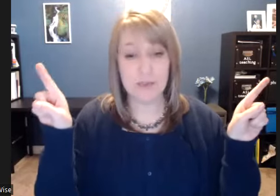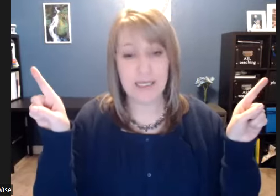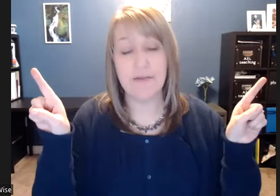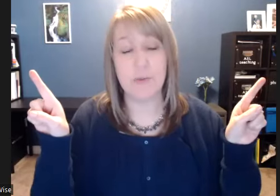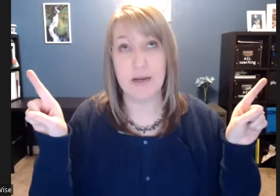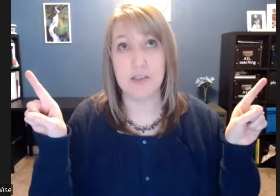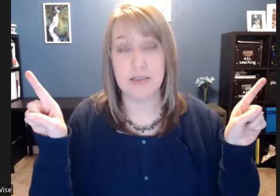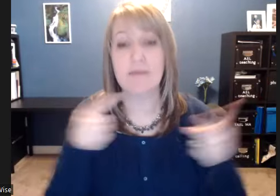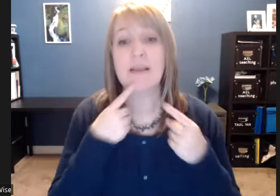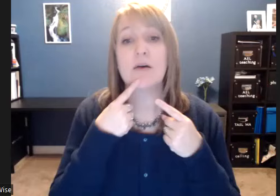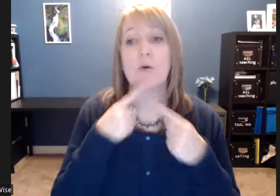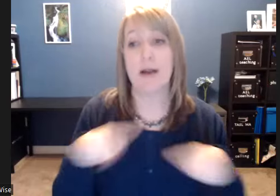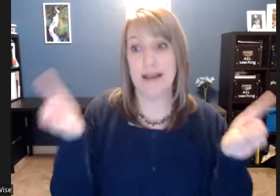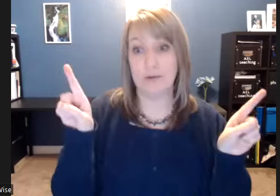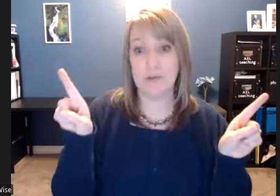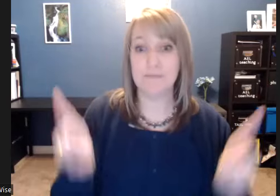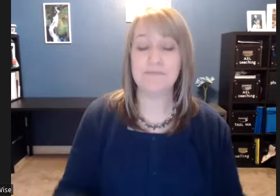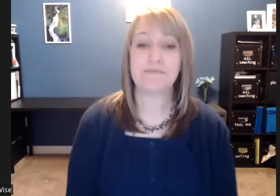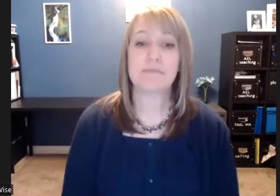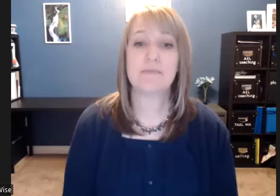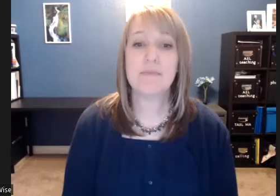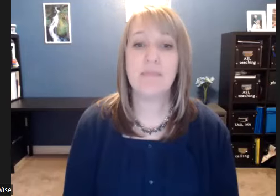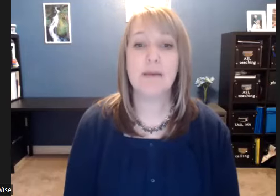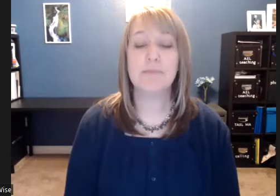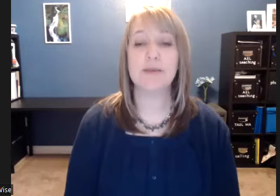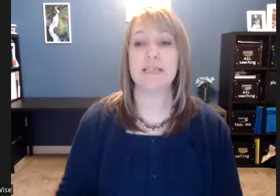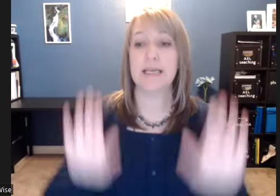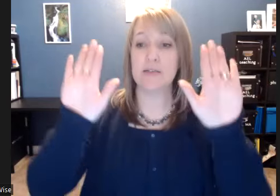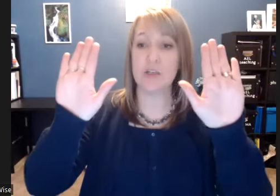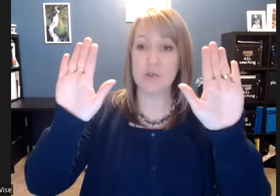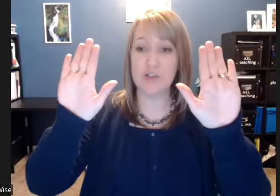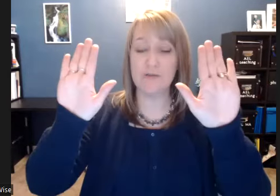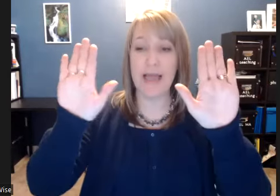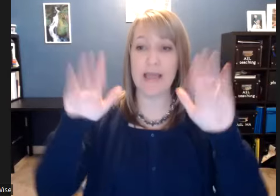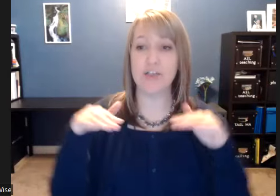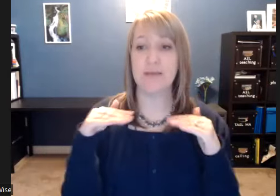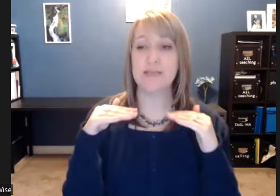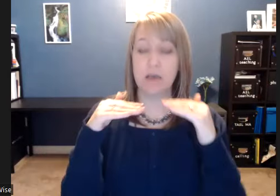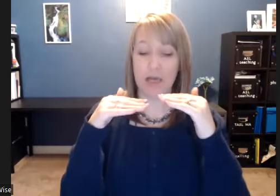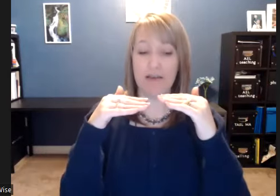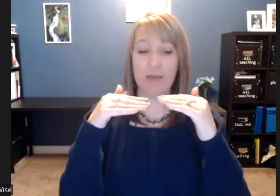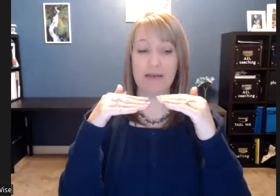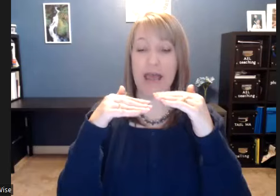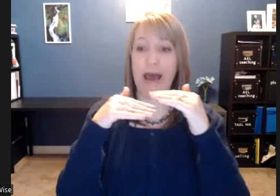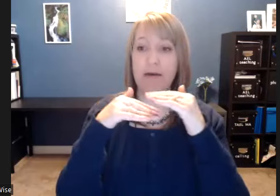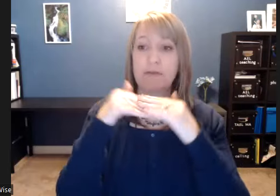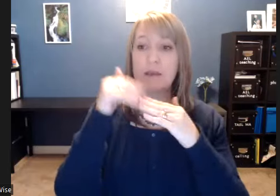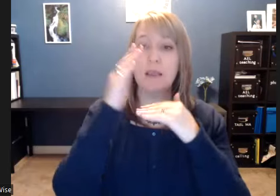Tell everyone, I should say, or announce. Building. So you want two flat hand shapes, kind of bent in half,